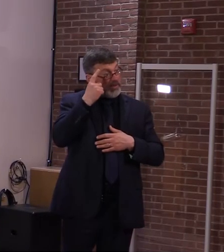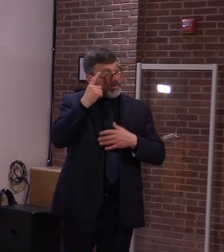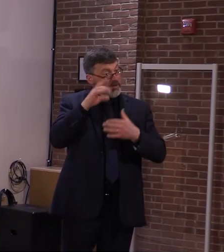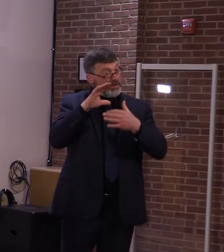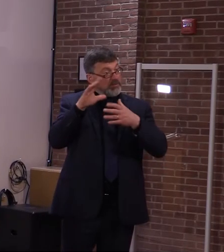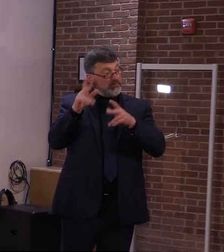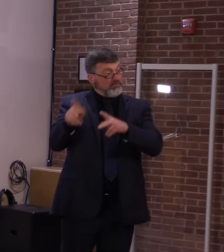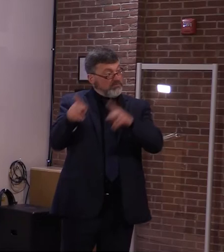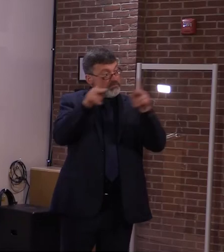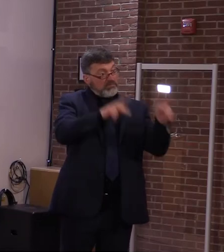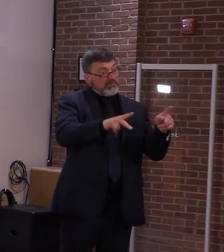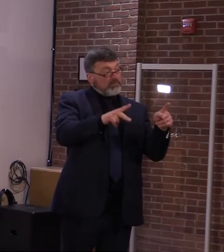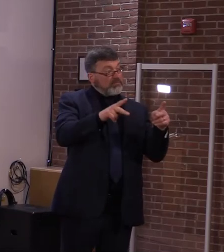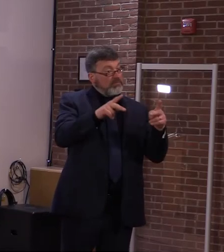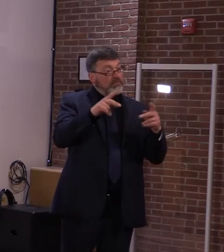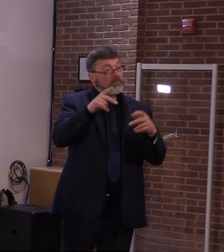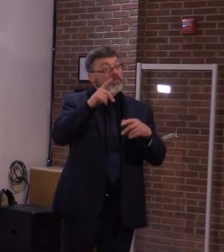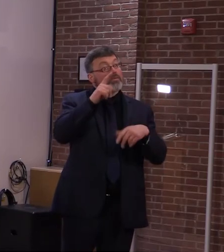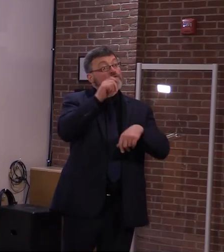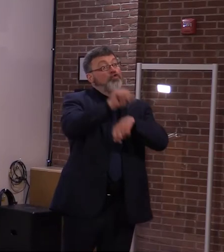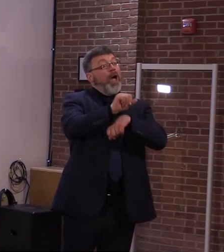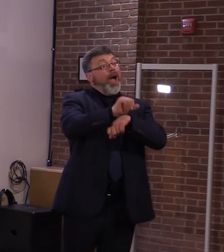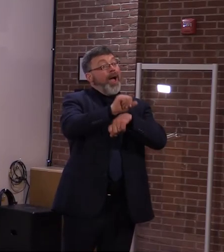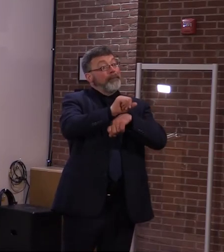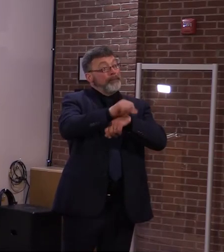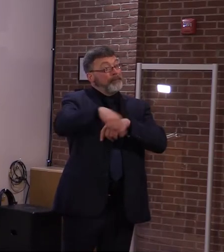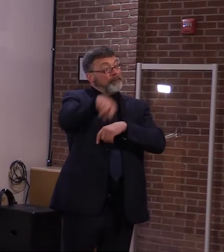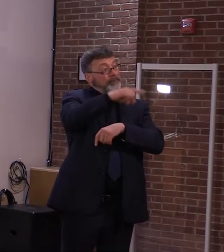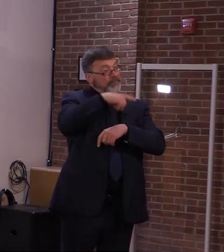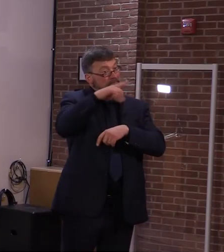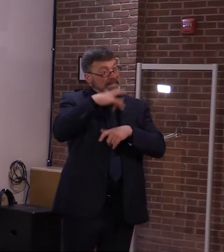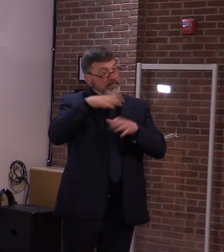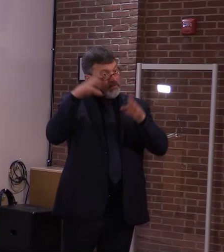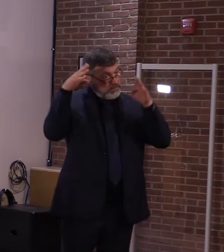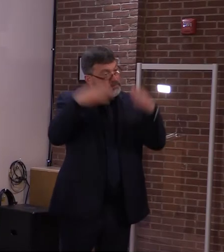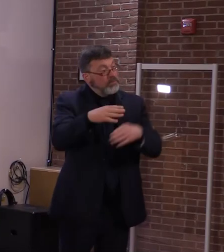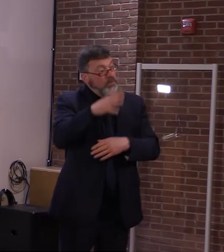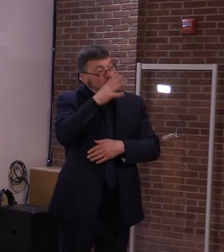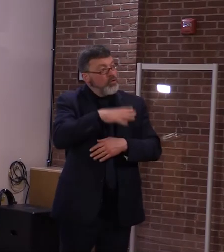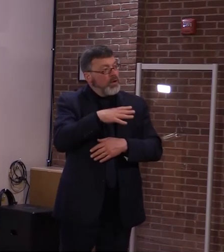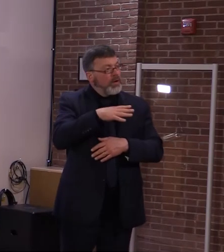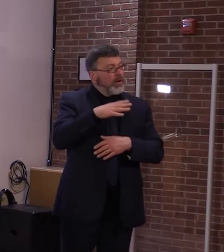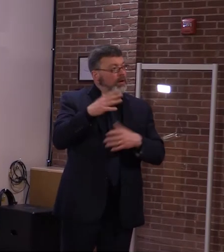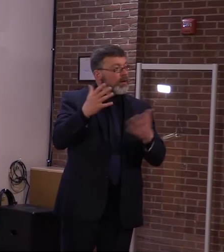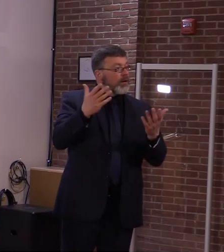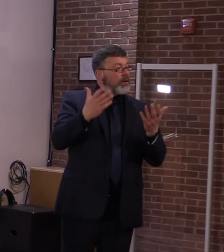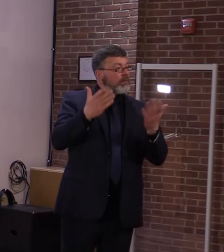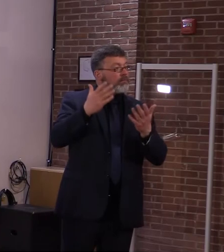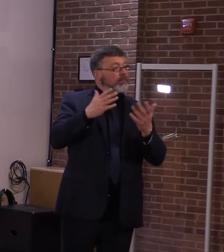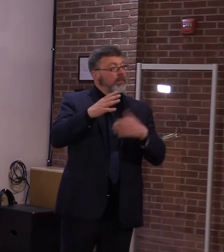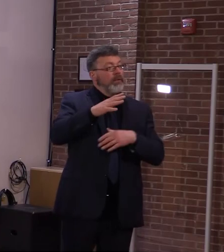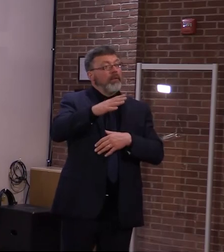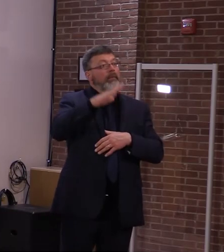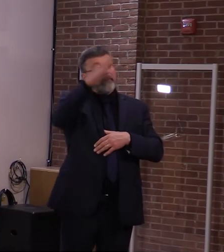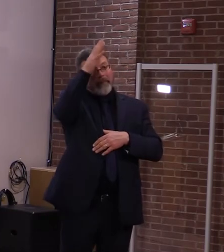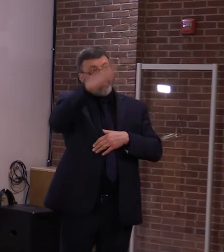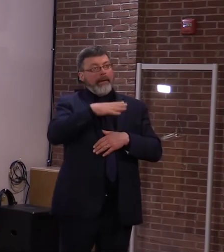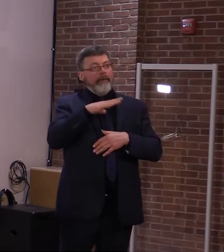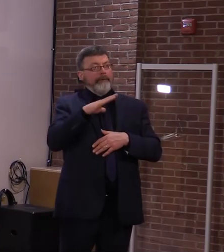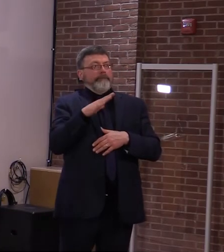sensing that there is more of a hesitancy among men than women in getting the vaccine? Dr. Levine.